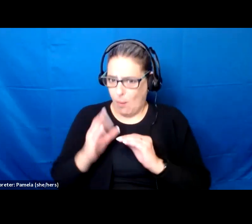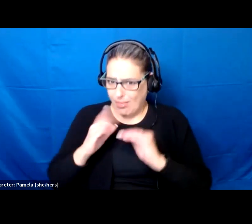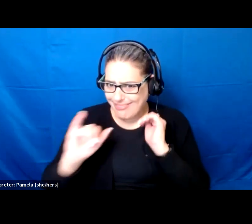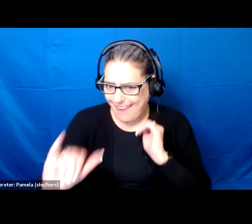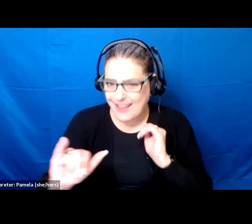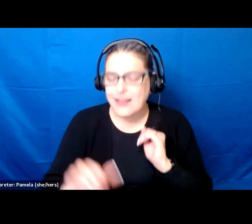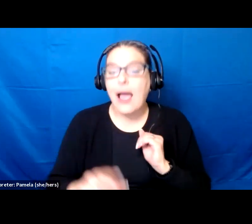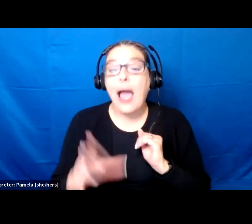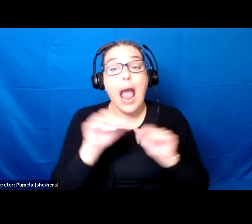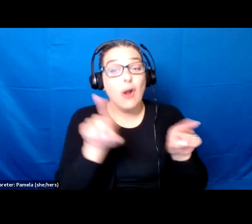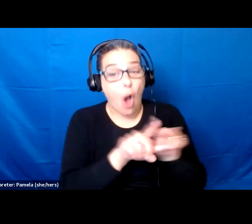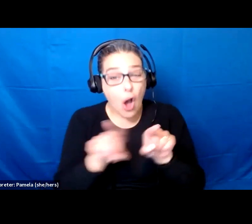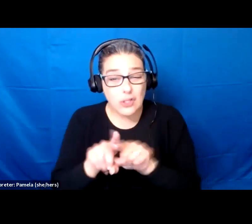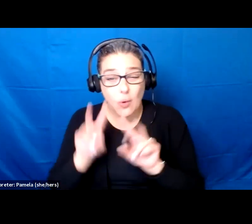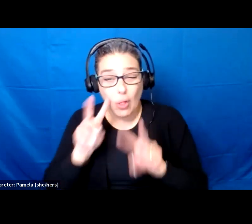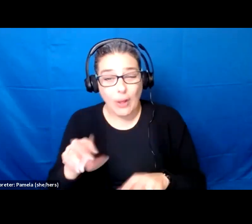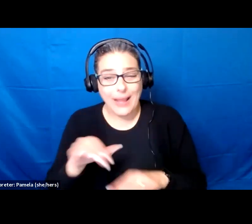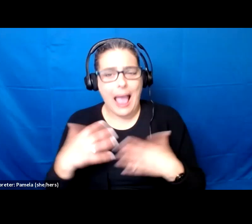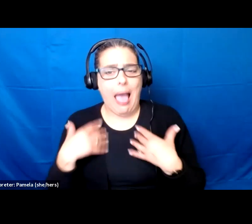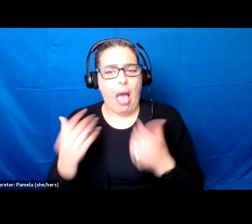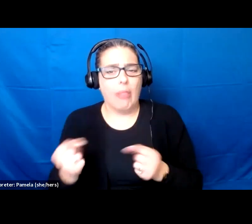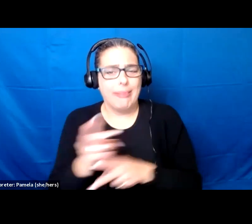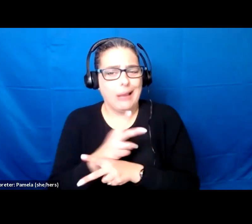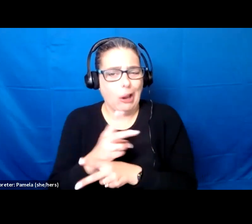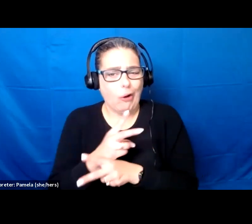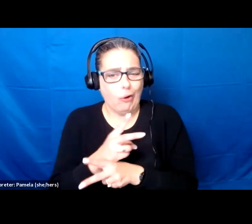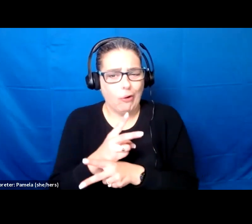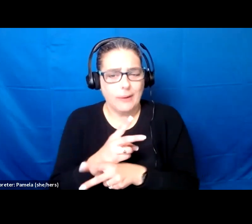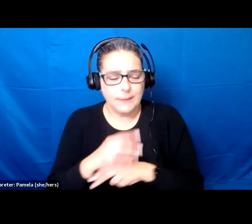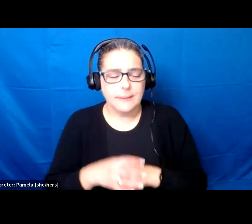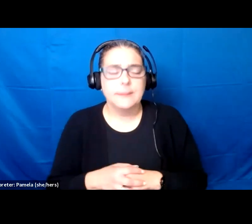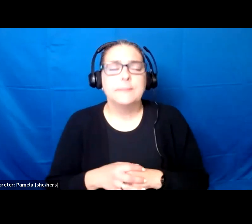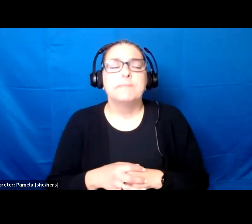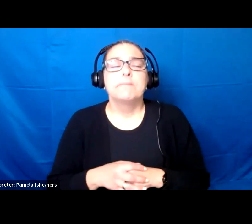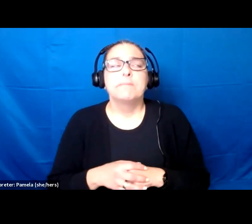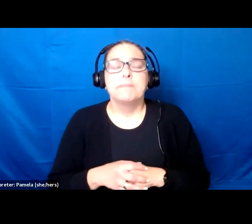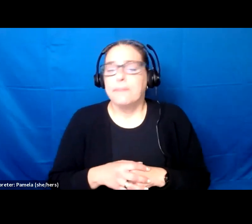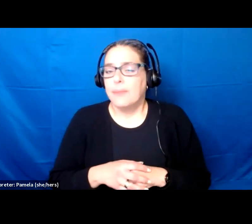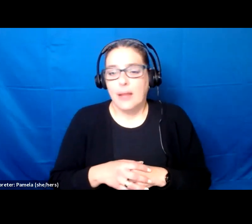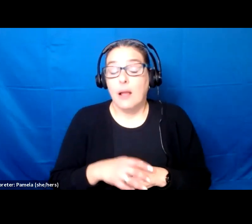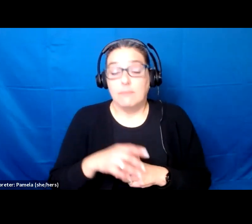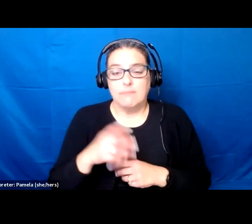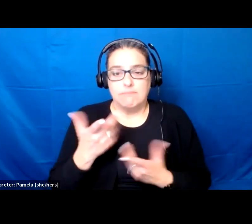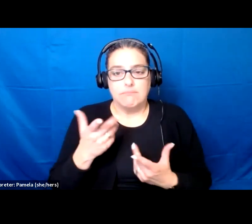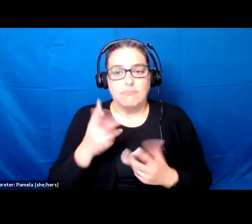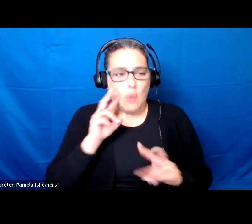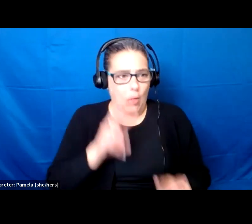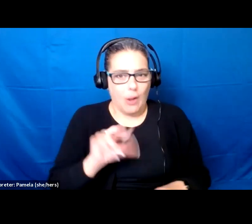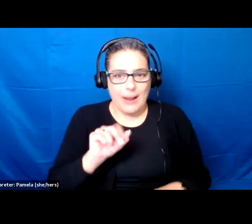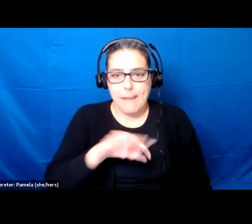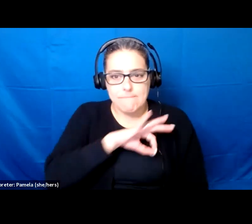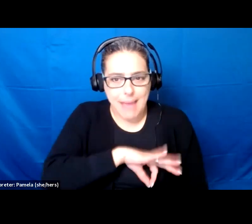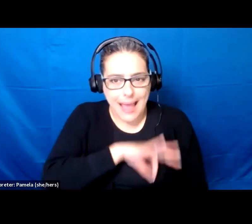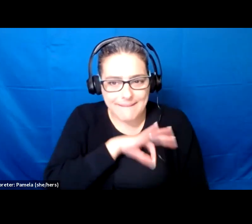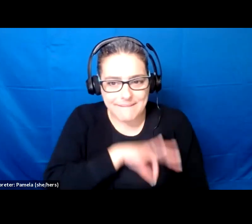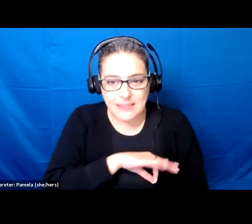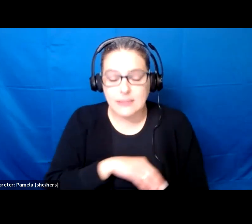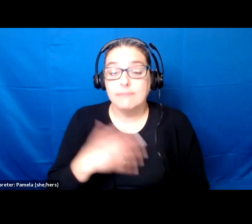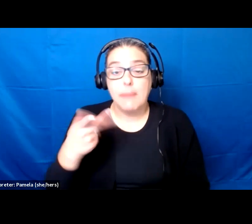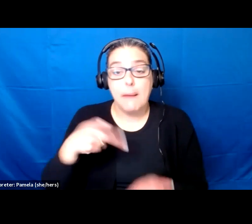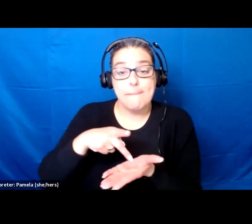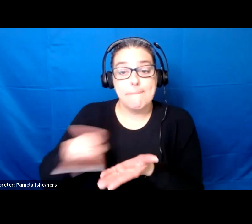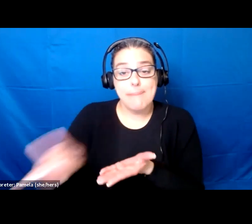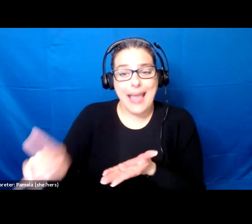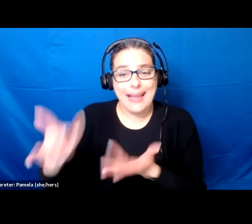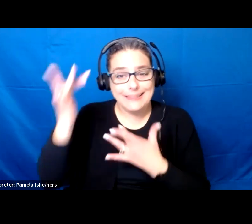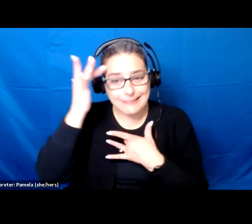In fact, it says so later on. They will be looking at benefits to workers, such as paid sick leave, paid